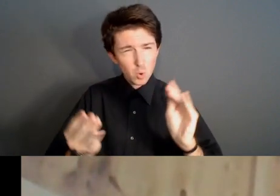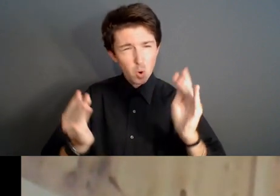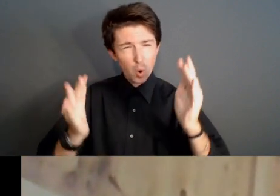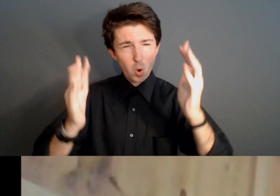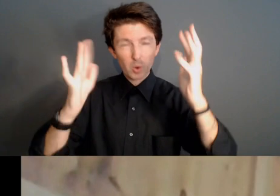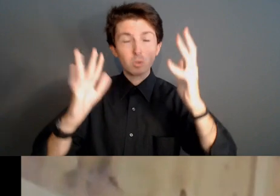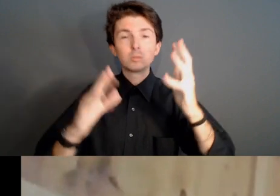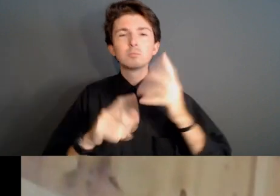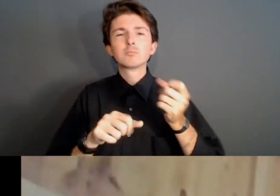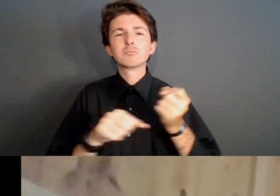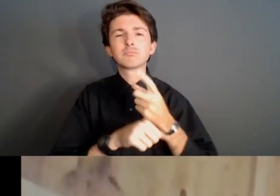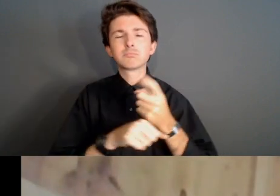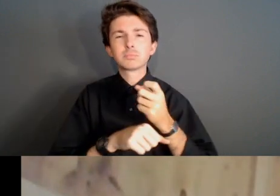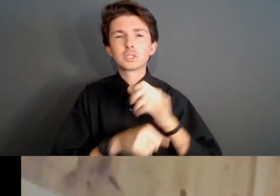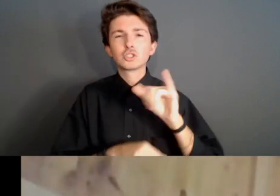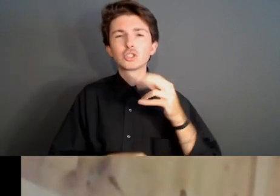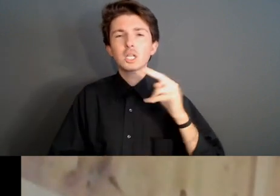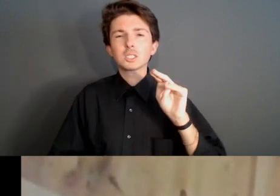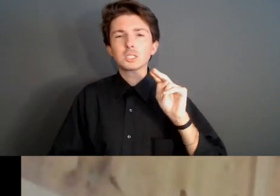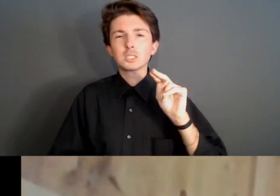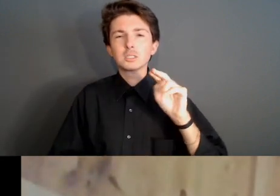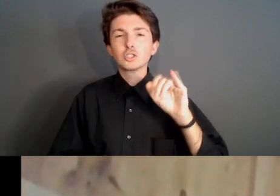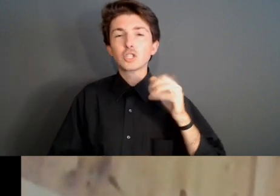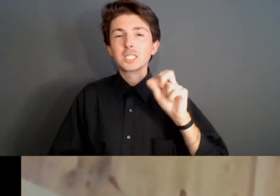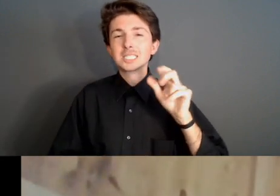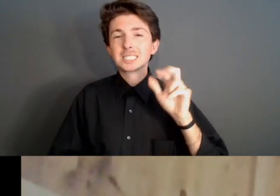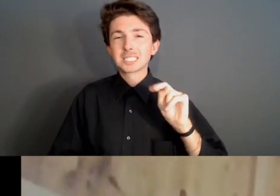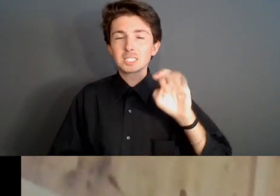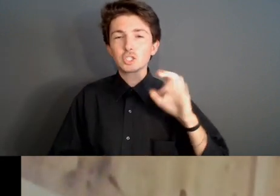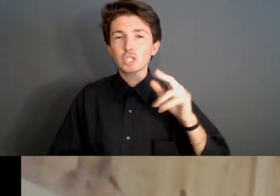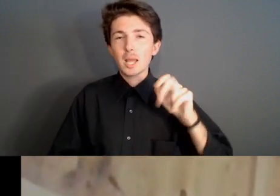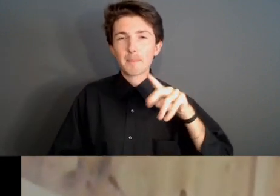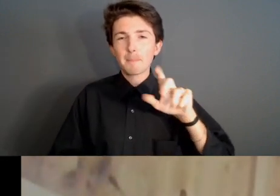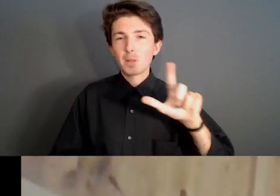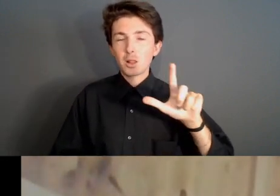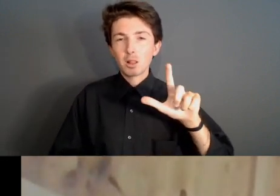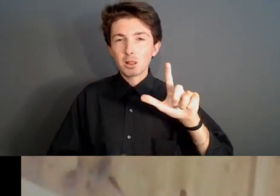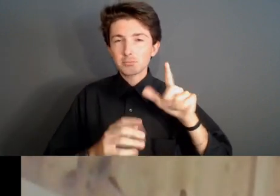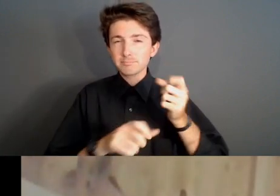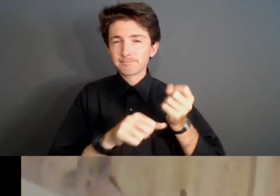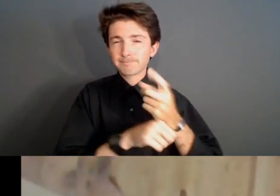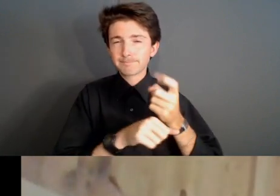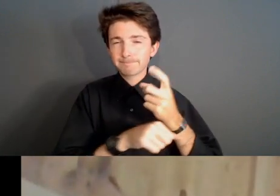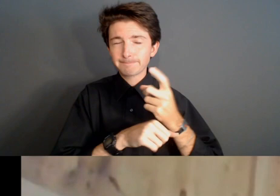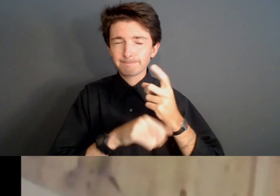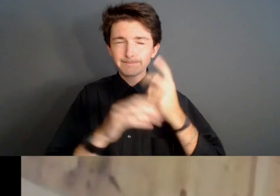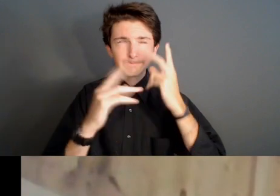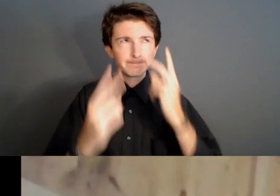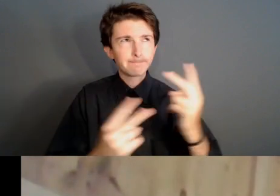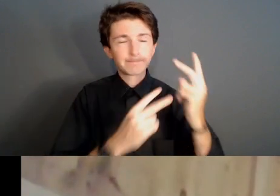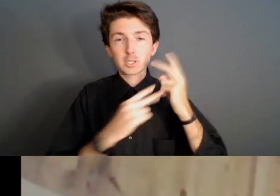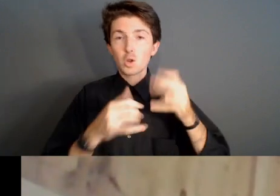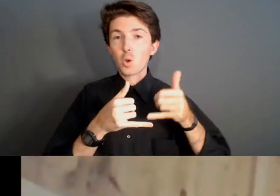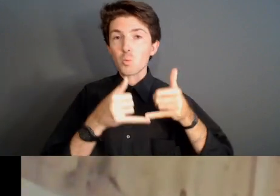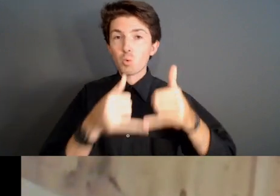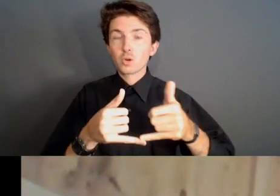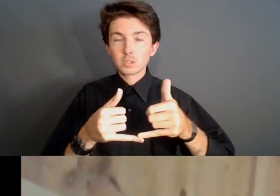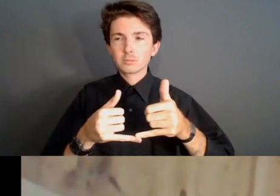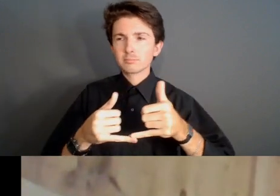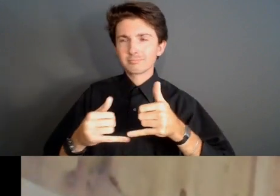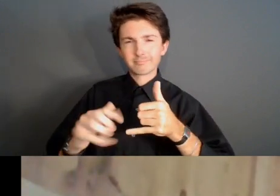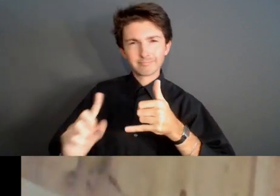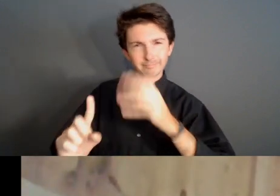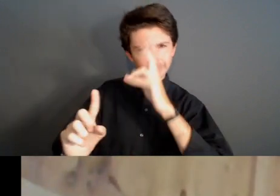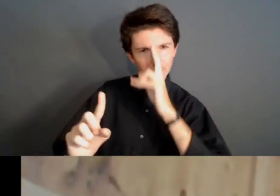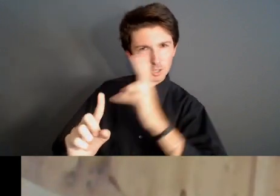annual Chappell Memorial Award is in honor of Justin W. Chappell, who devoted his life to human and